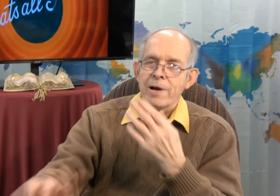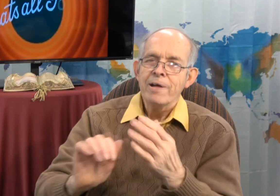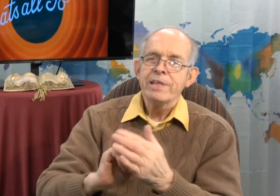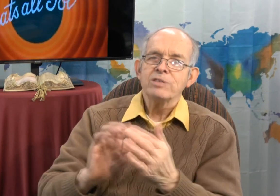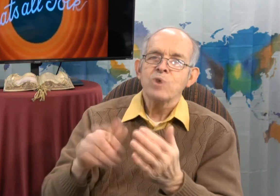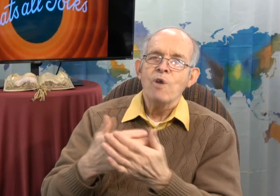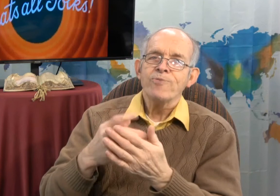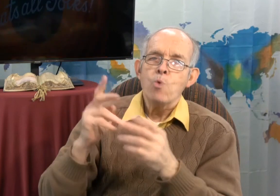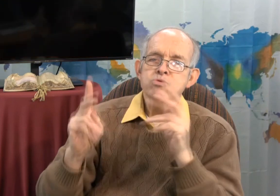That's all, folks.